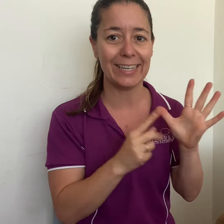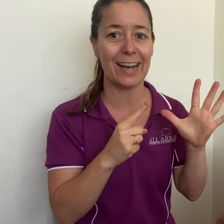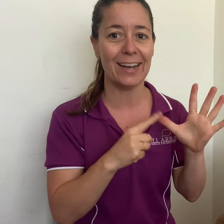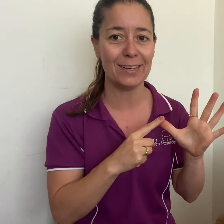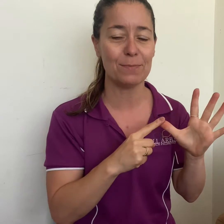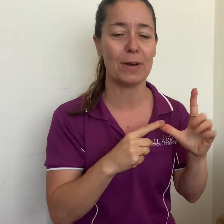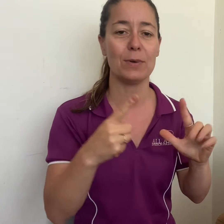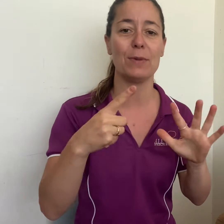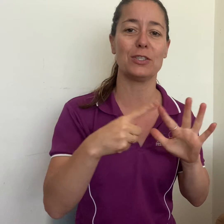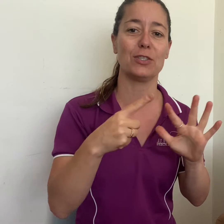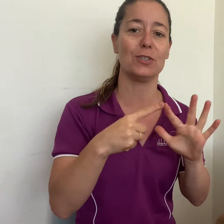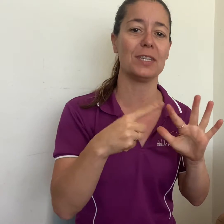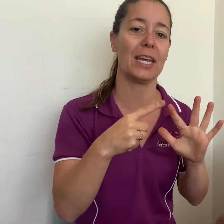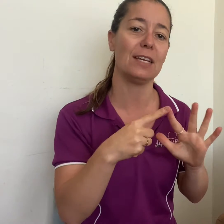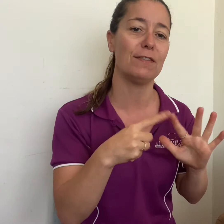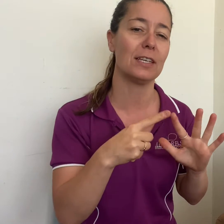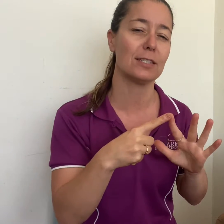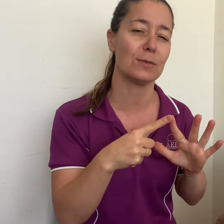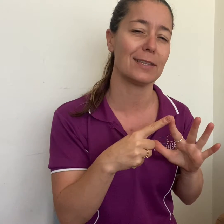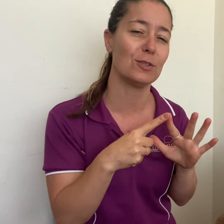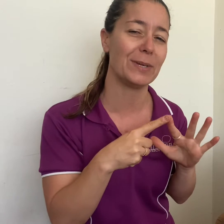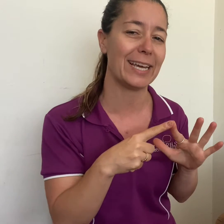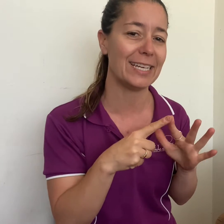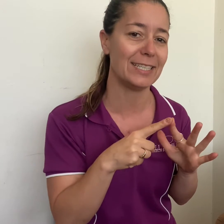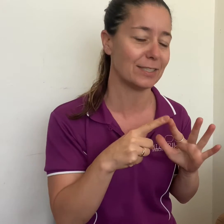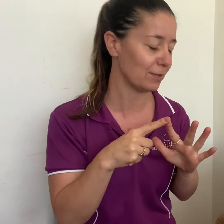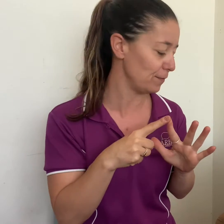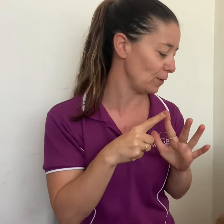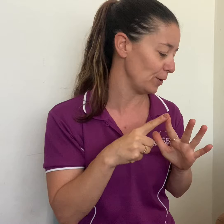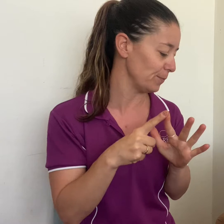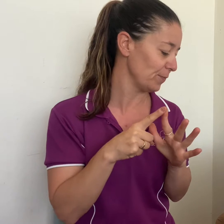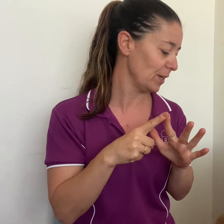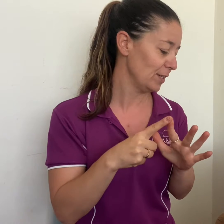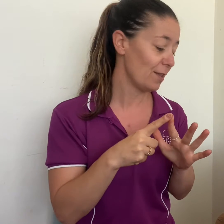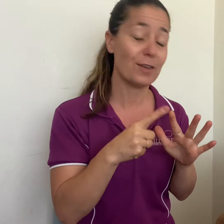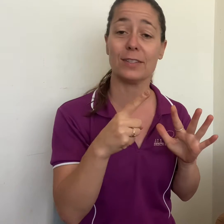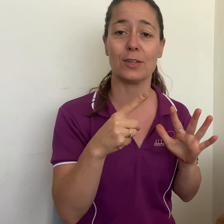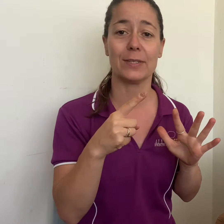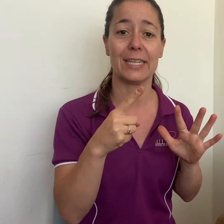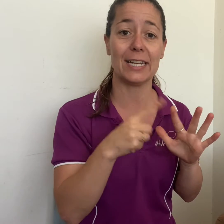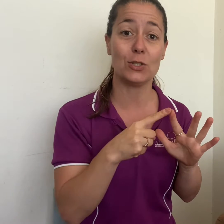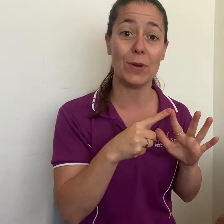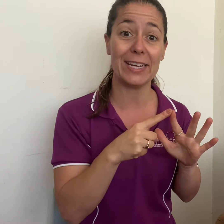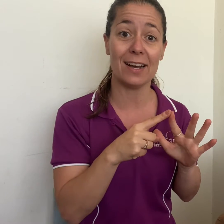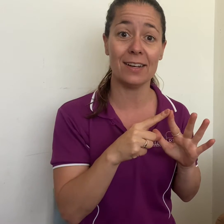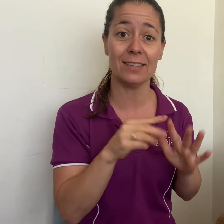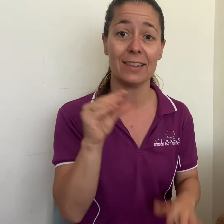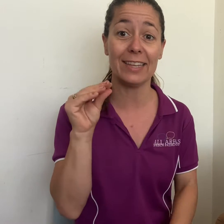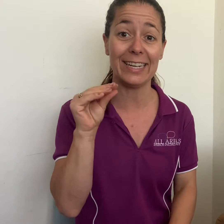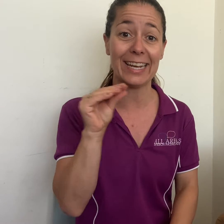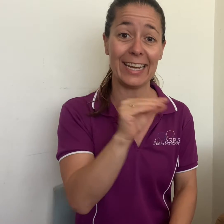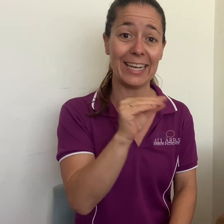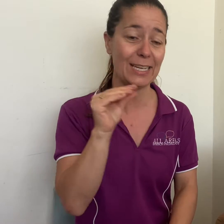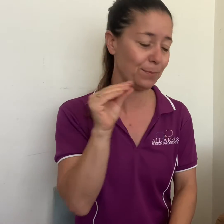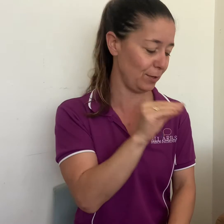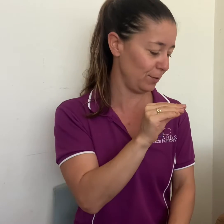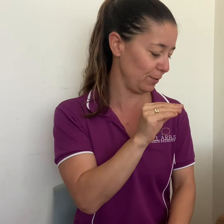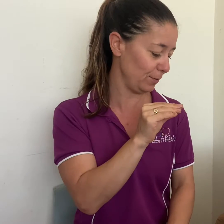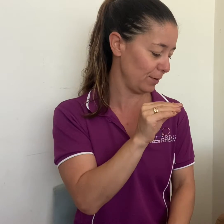Edwina, but we might just use an E finger so it's a little bit easier to follow. So it's Edwina the Emu